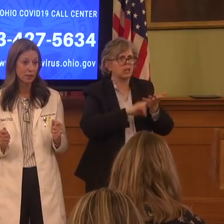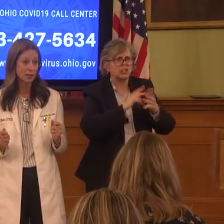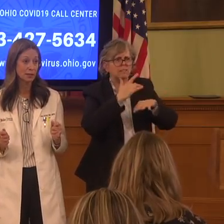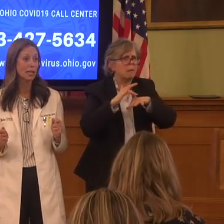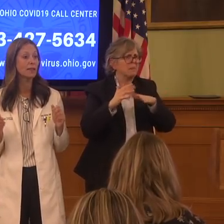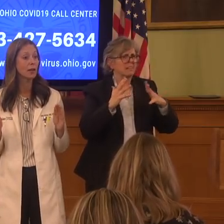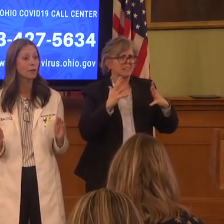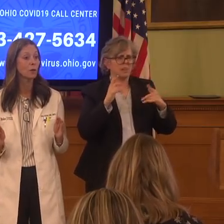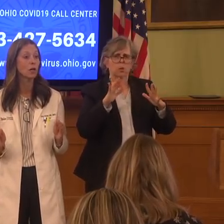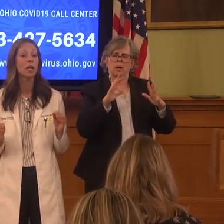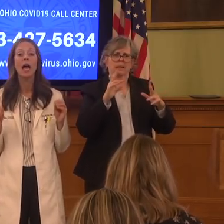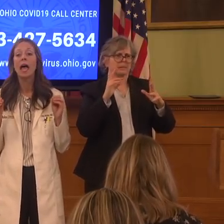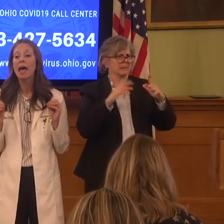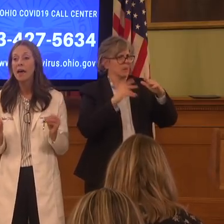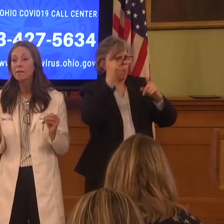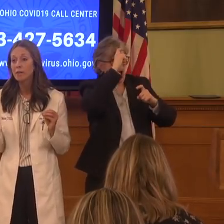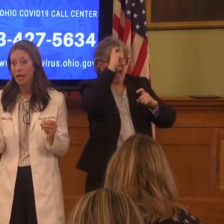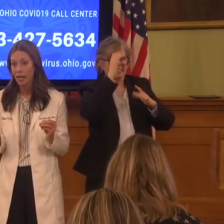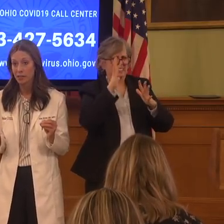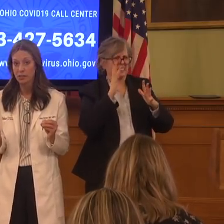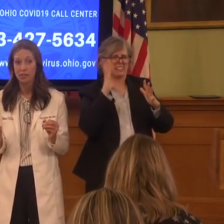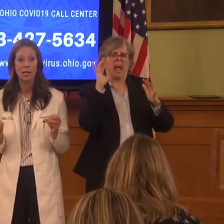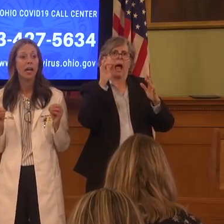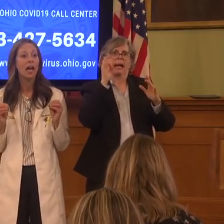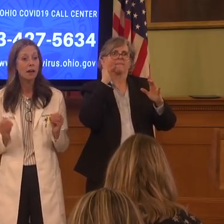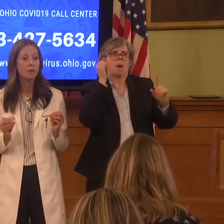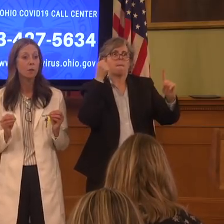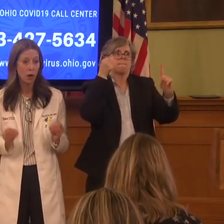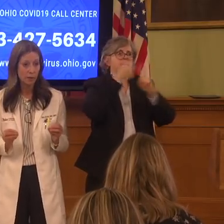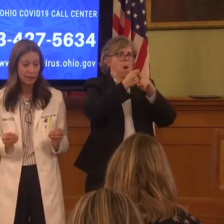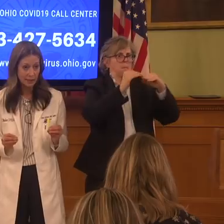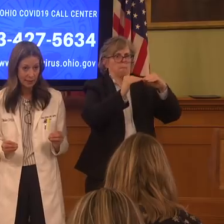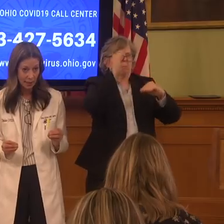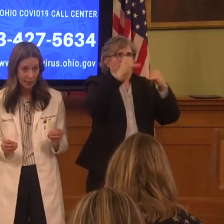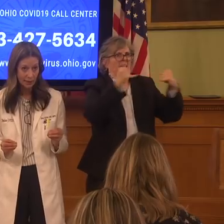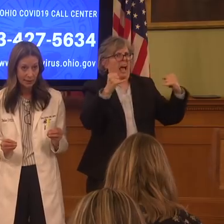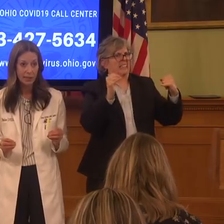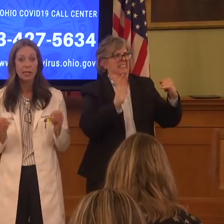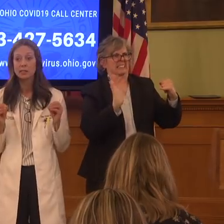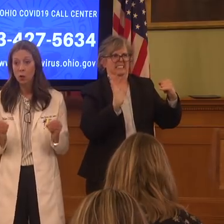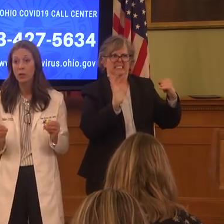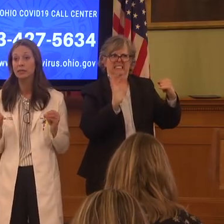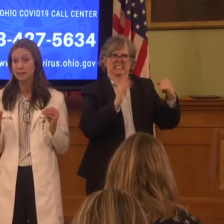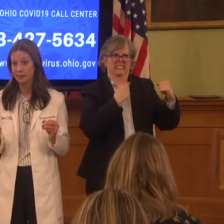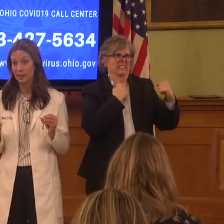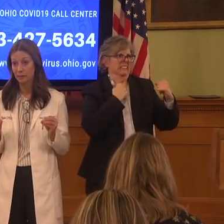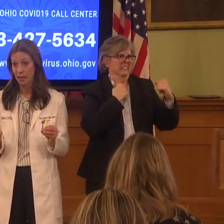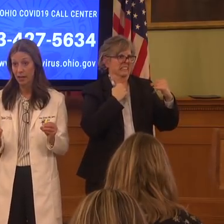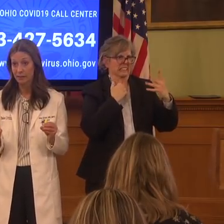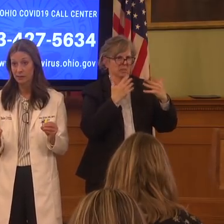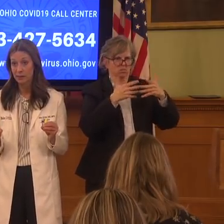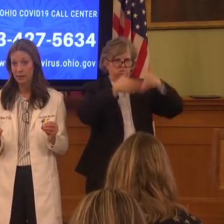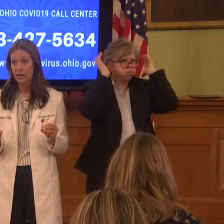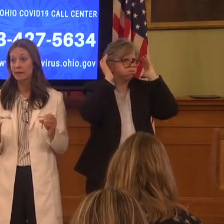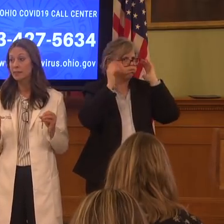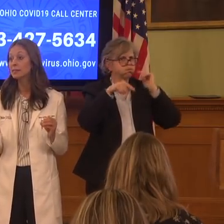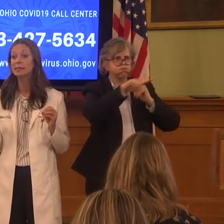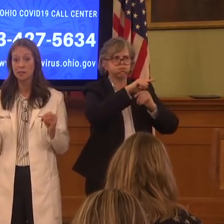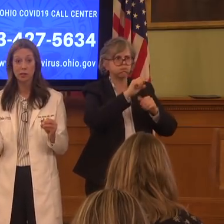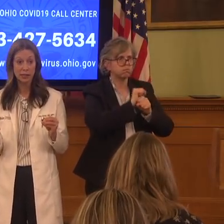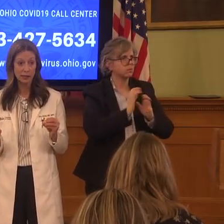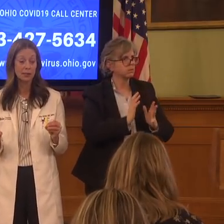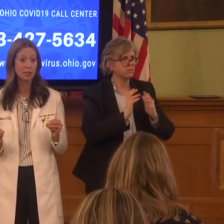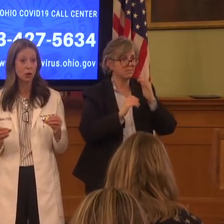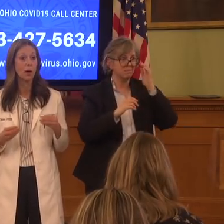sickest patients, and therefore, every action every one of us takes is going to save lives. And this